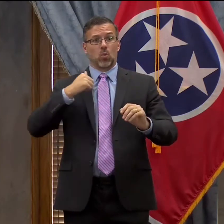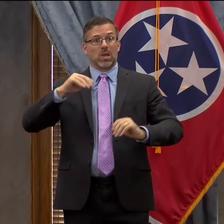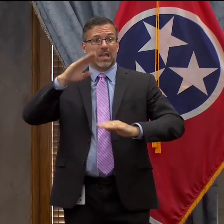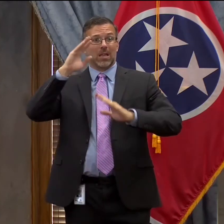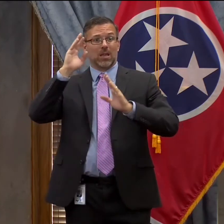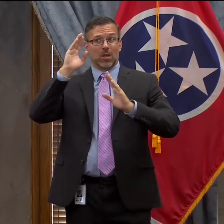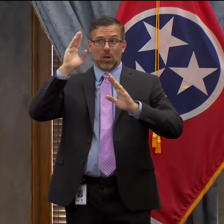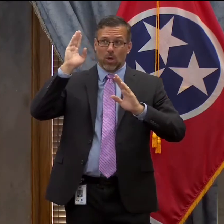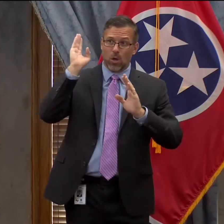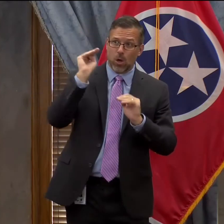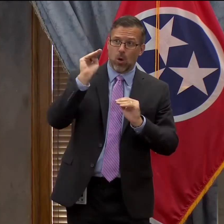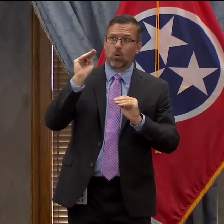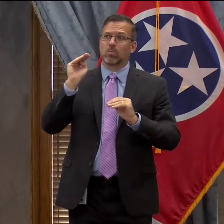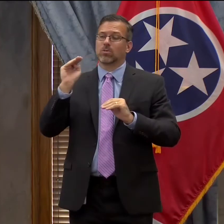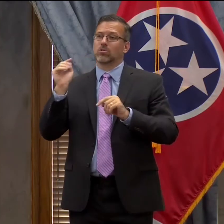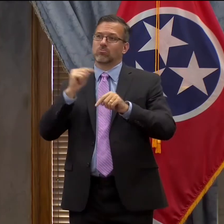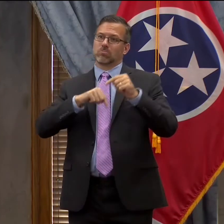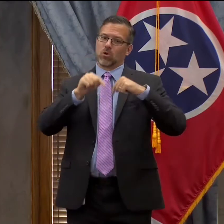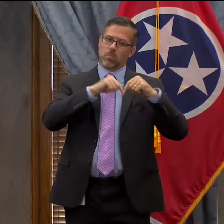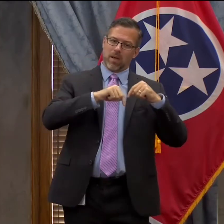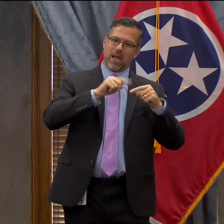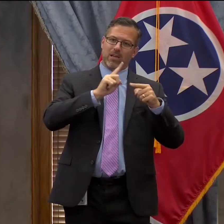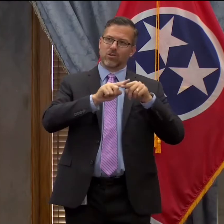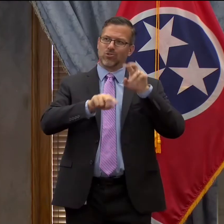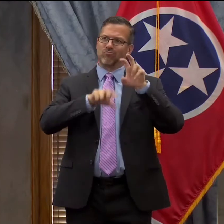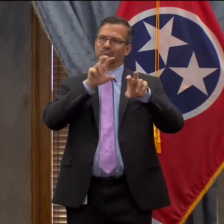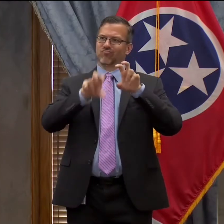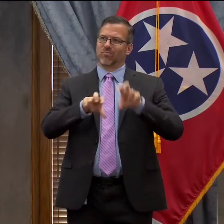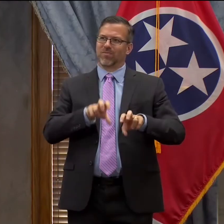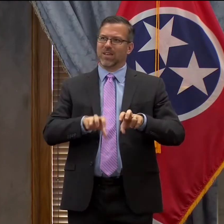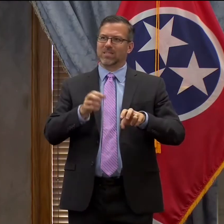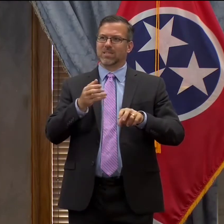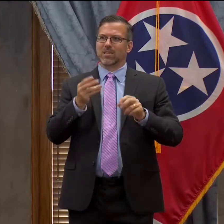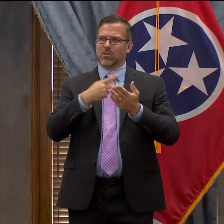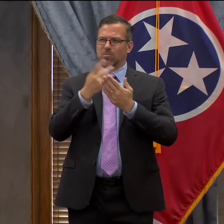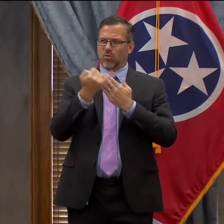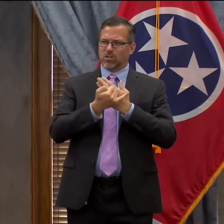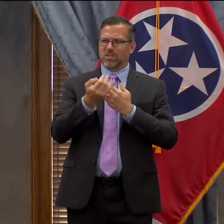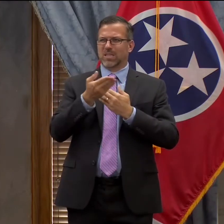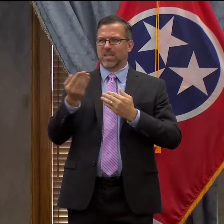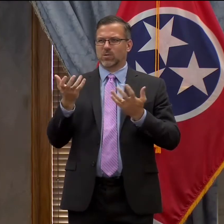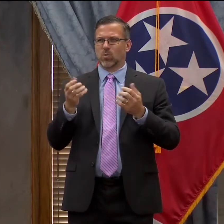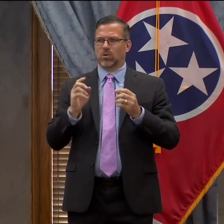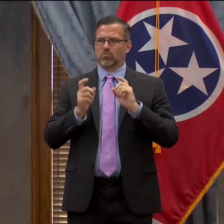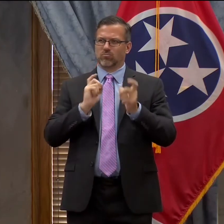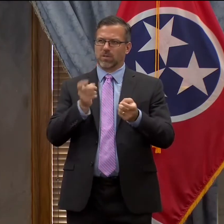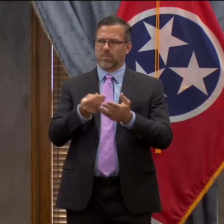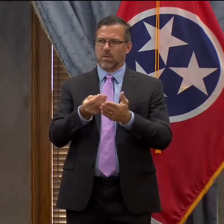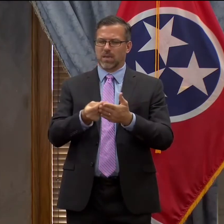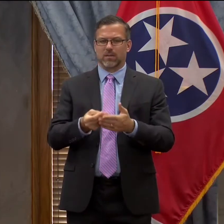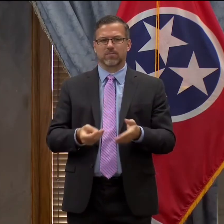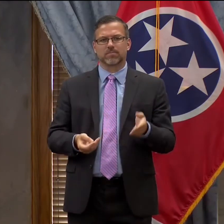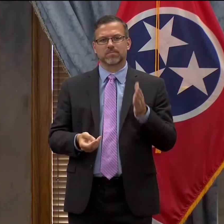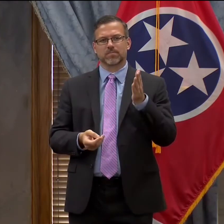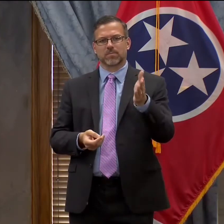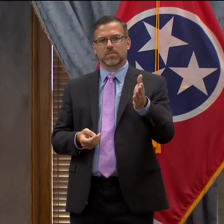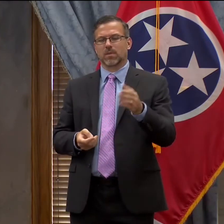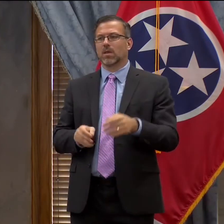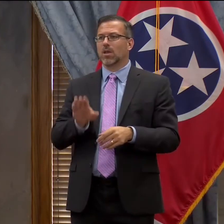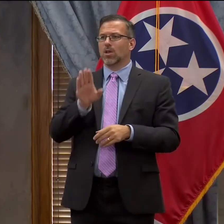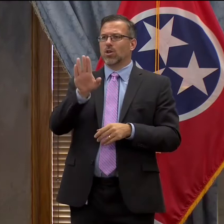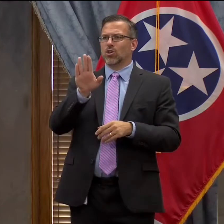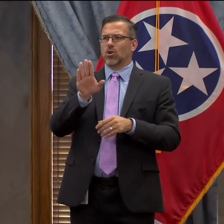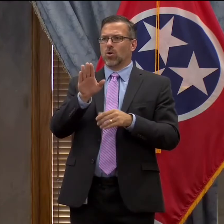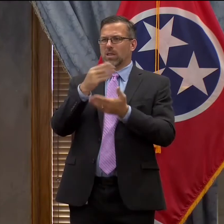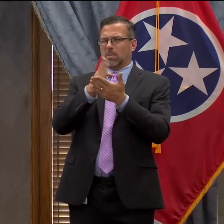as soon as we can to times when we can invest in the things that we need to invest in. And just quickly, in your original budget, or the budget that was